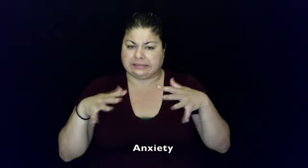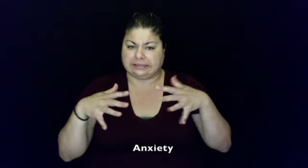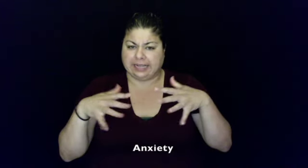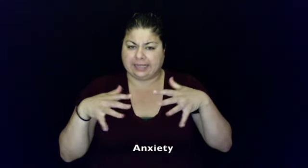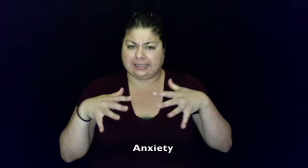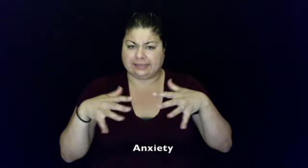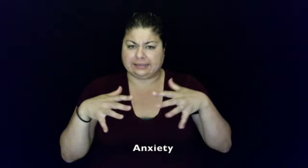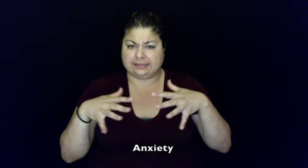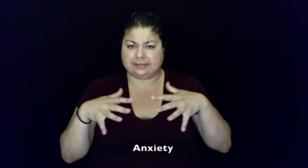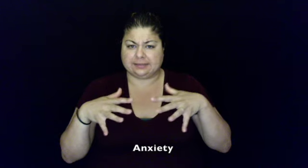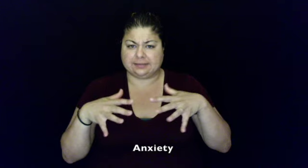Anxiety.